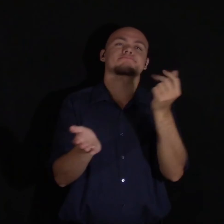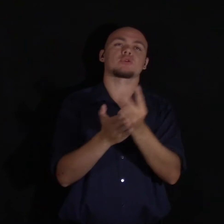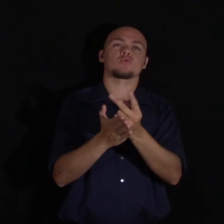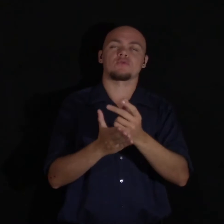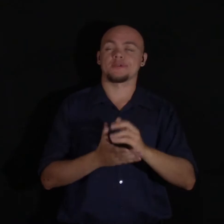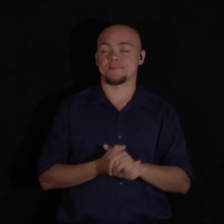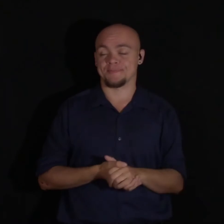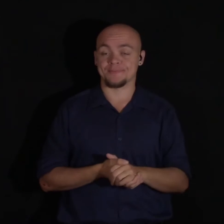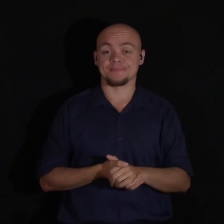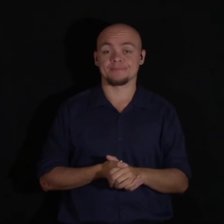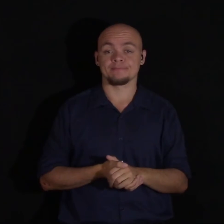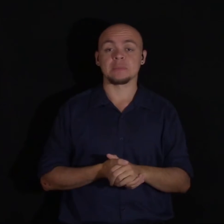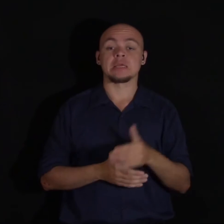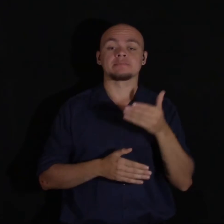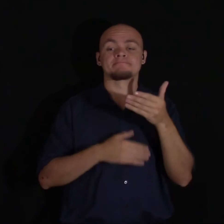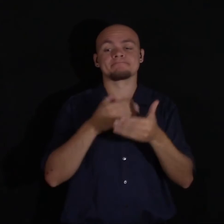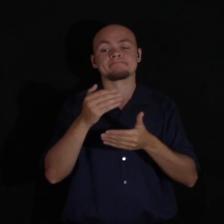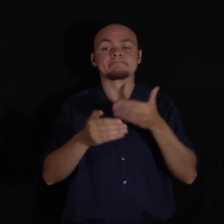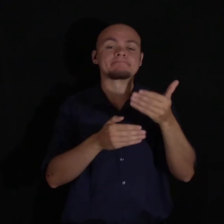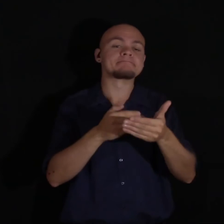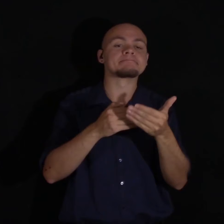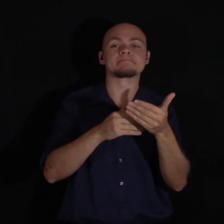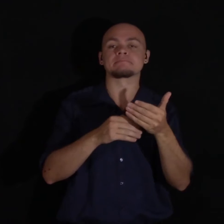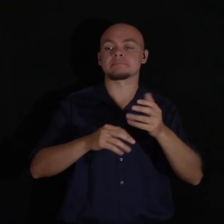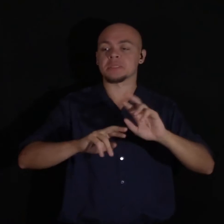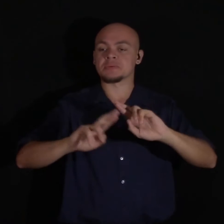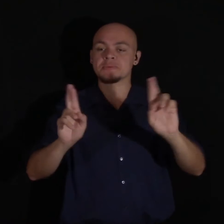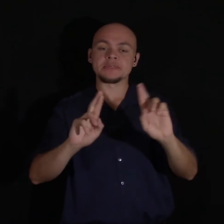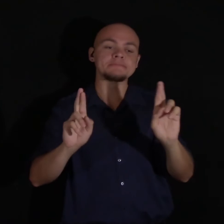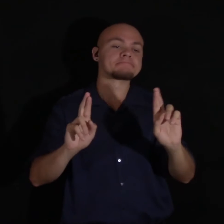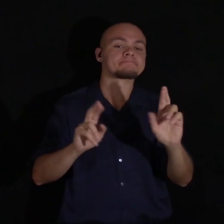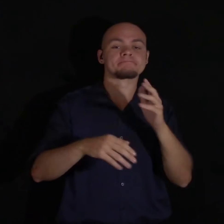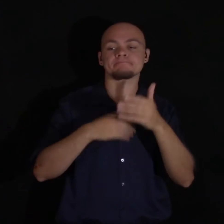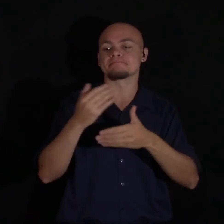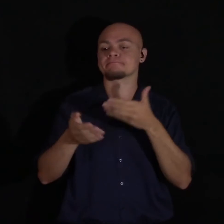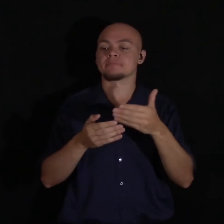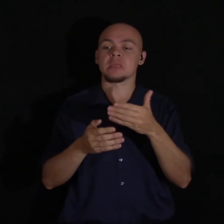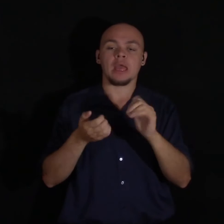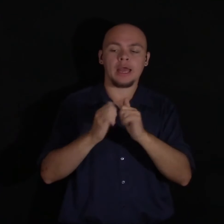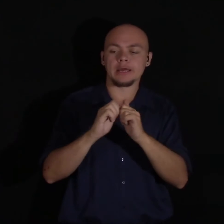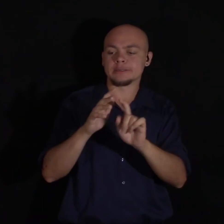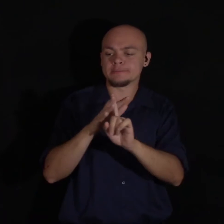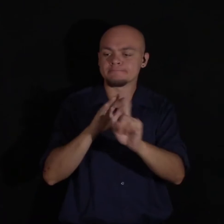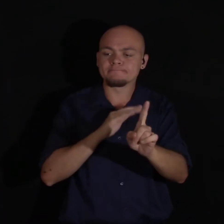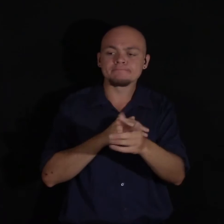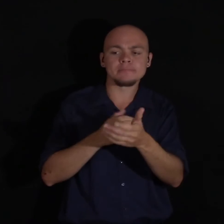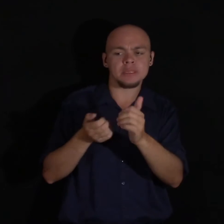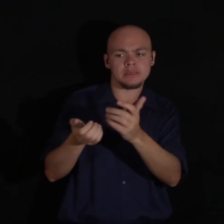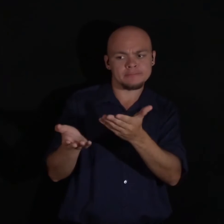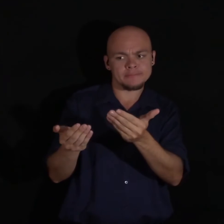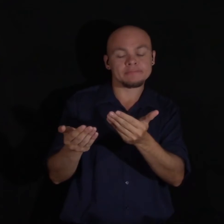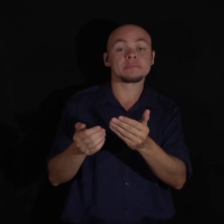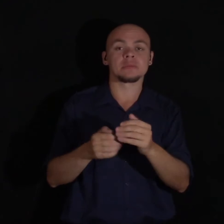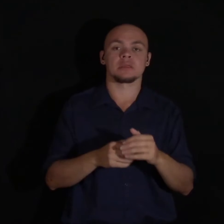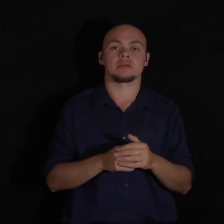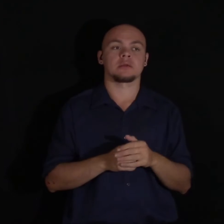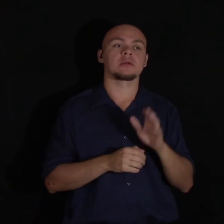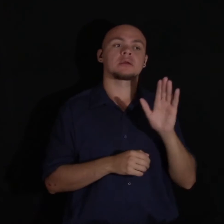During the ensuing days, while the preparations were going forward for the escape of the merchant, the zeal of Felix was warmed by